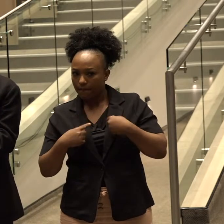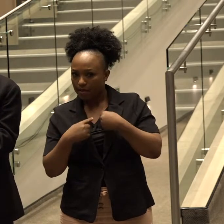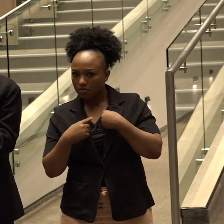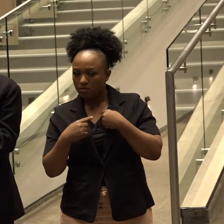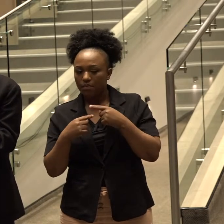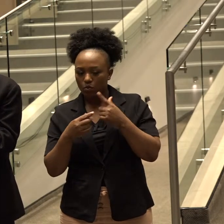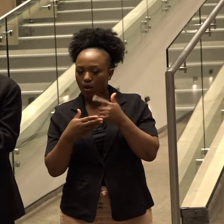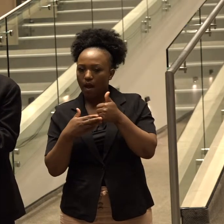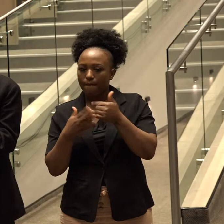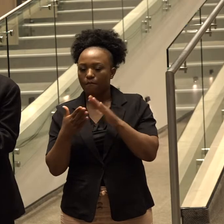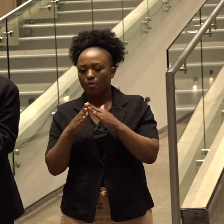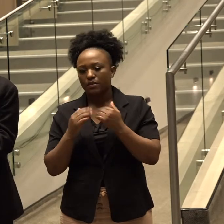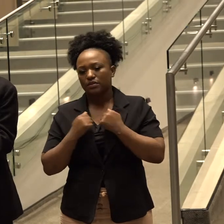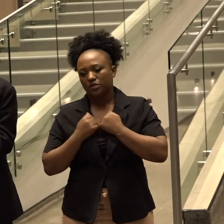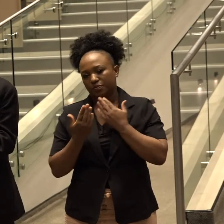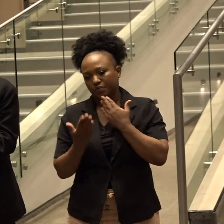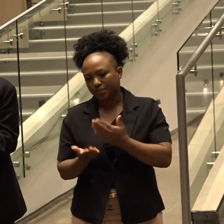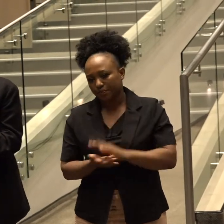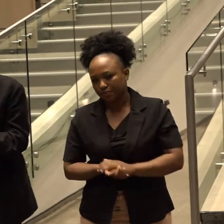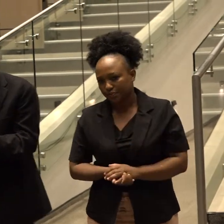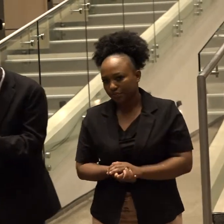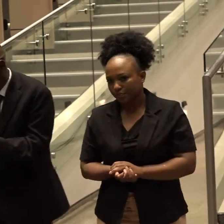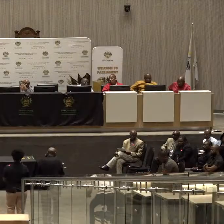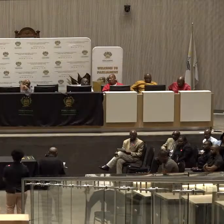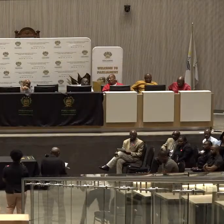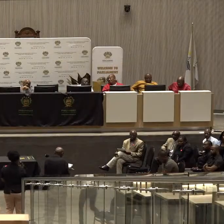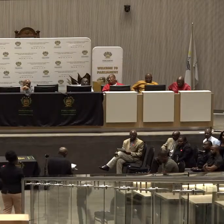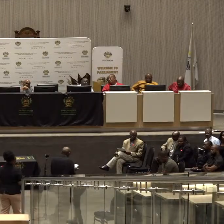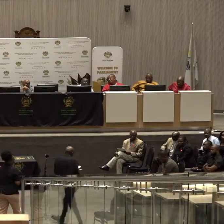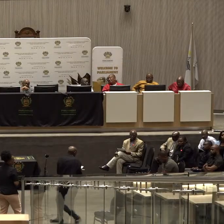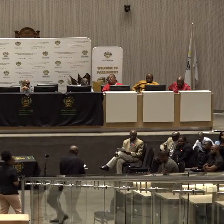our community thank you very much